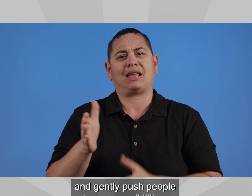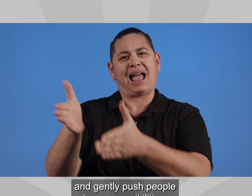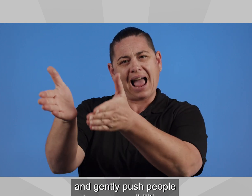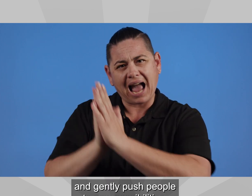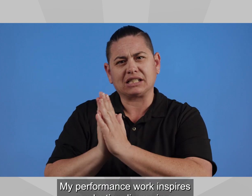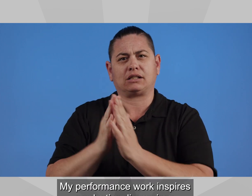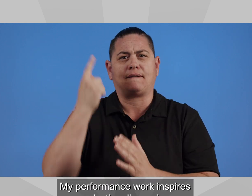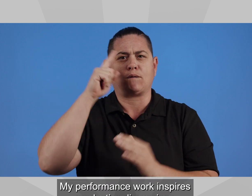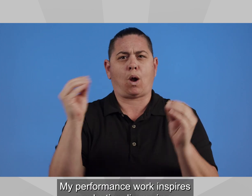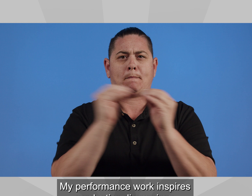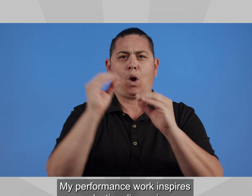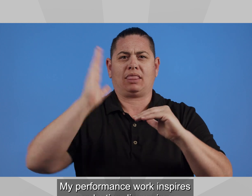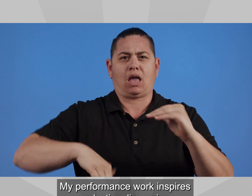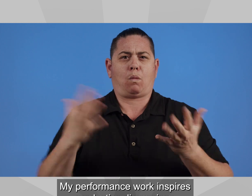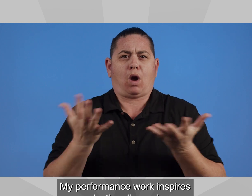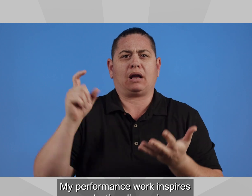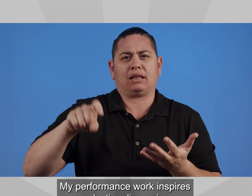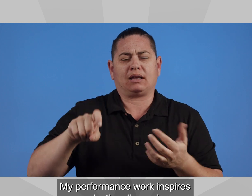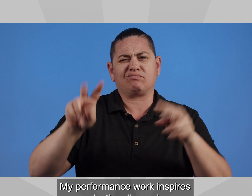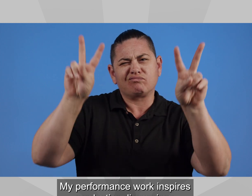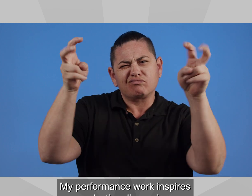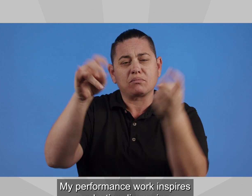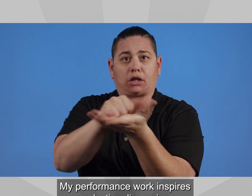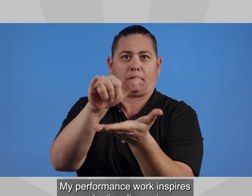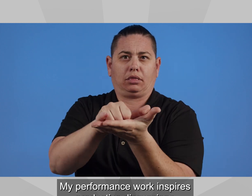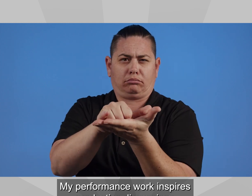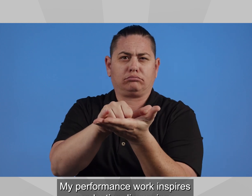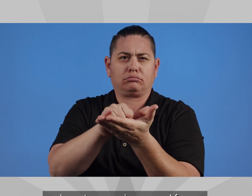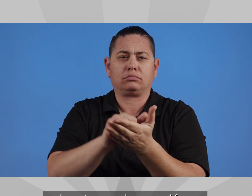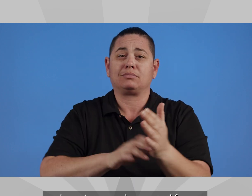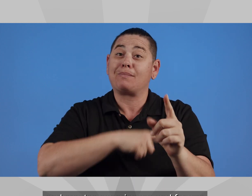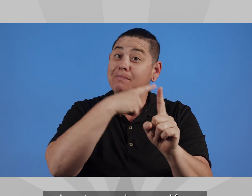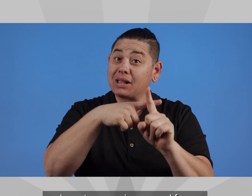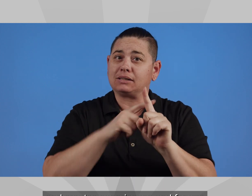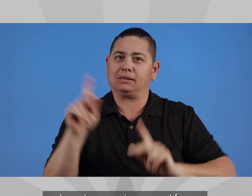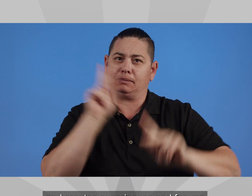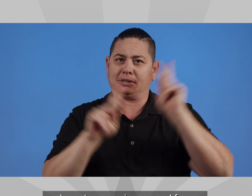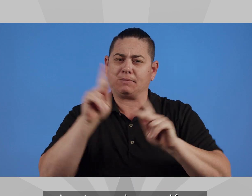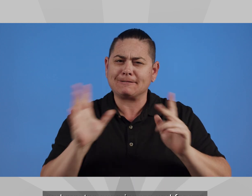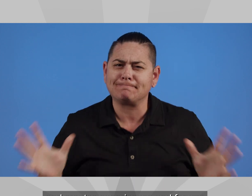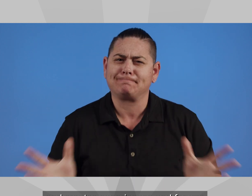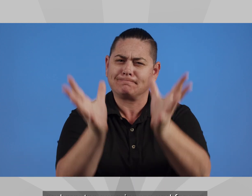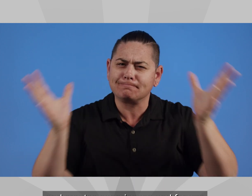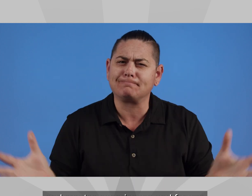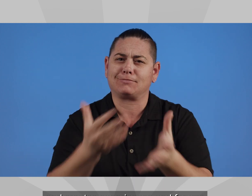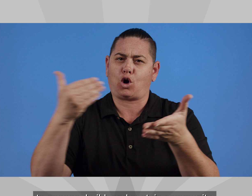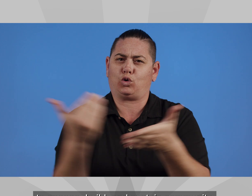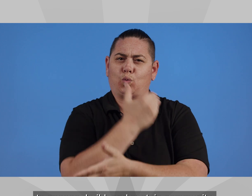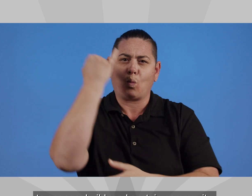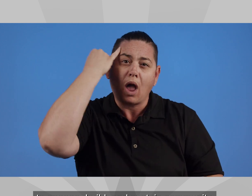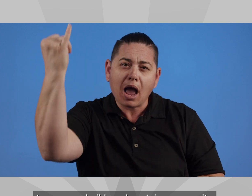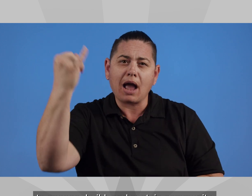possibilities. My performance work inspires productive discussions and creates experiences and forums